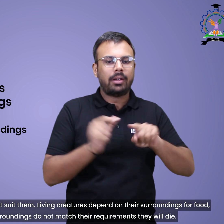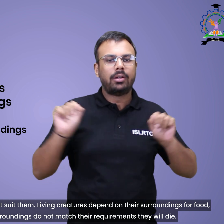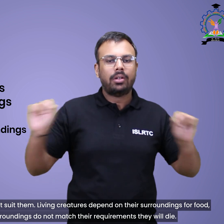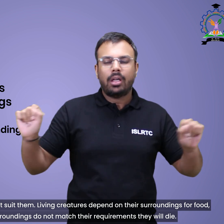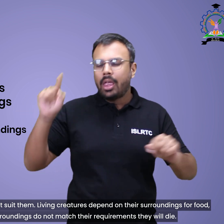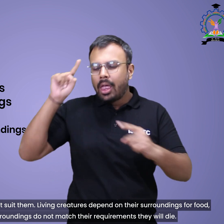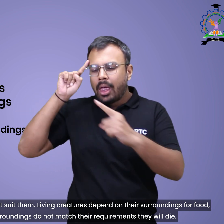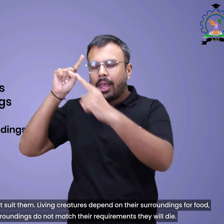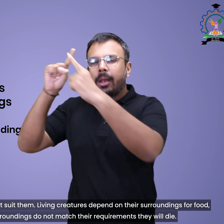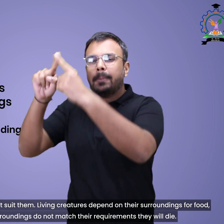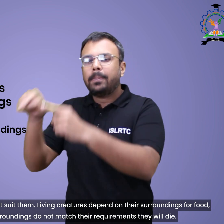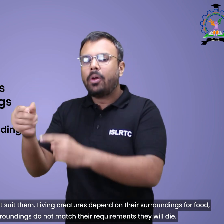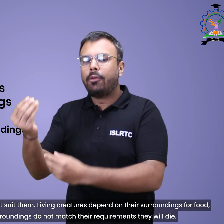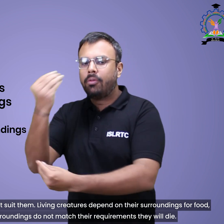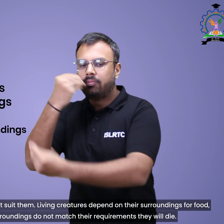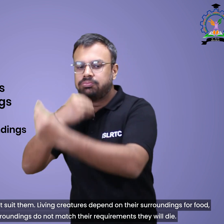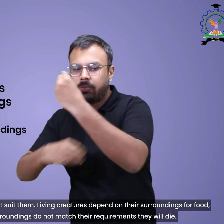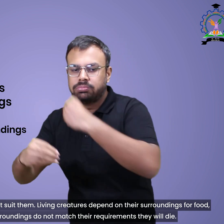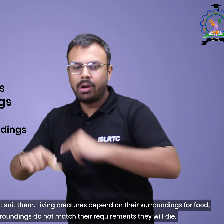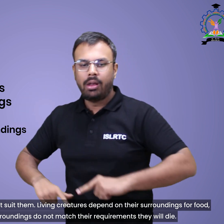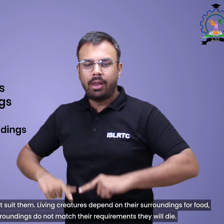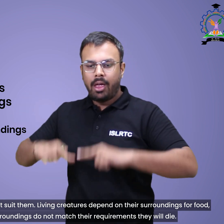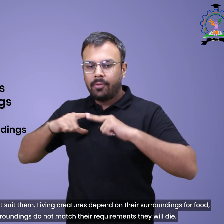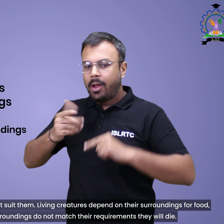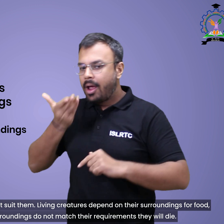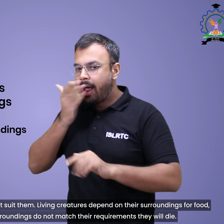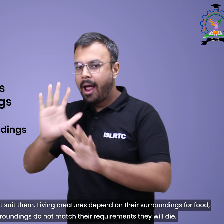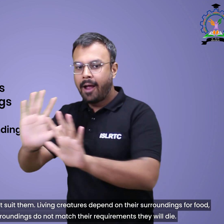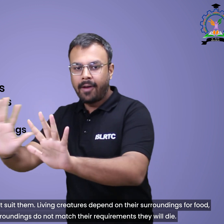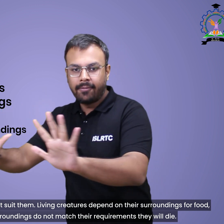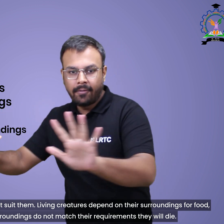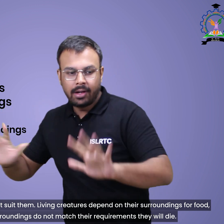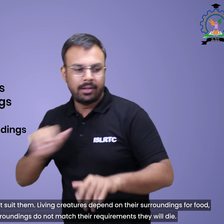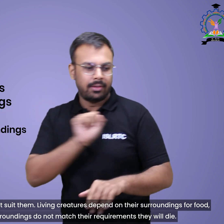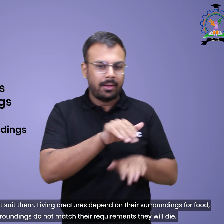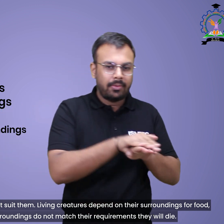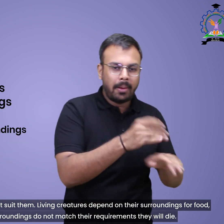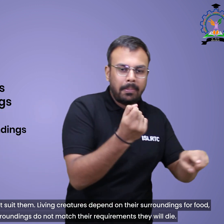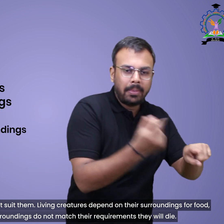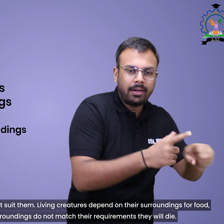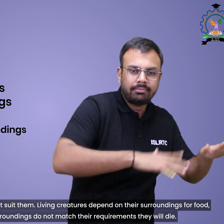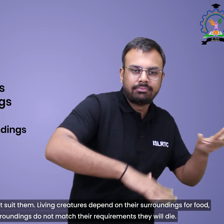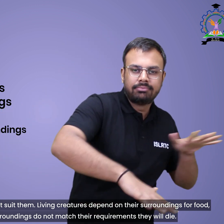shelter and water. If the surroundings do not match their requirements, they will die.